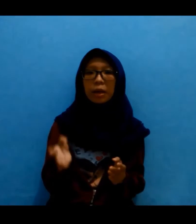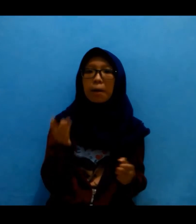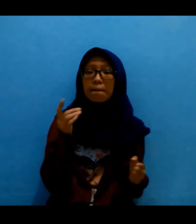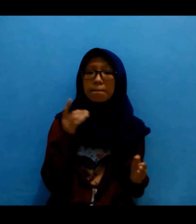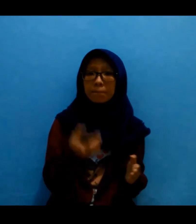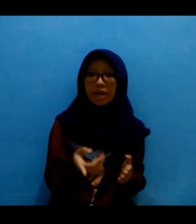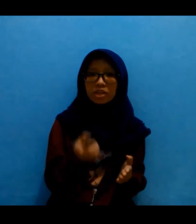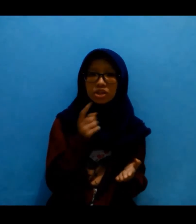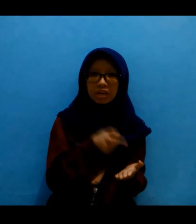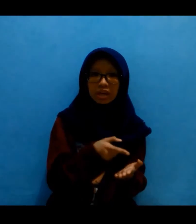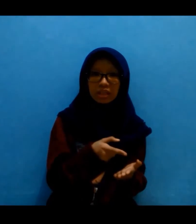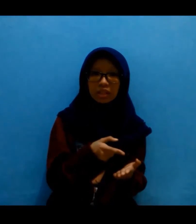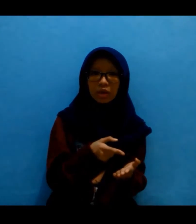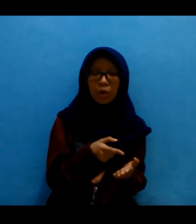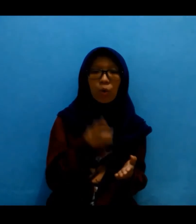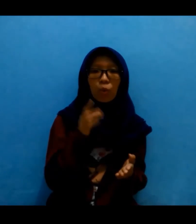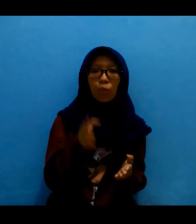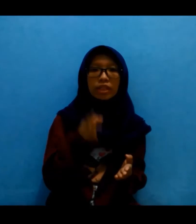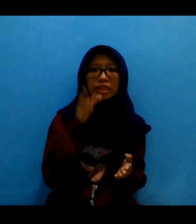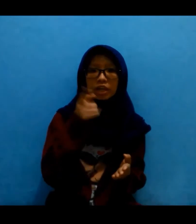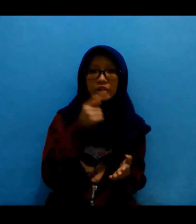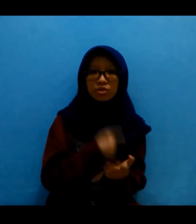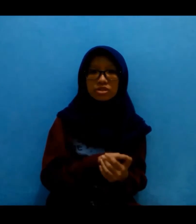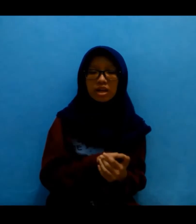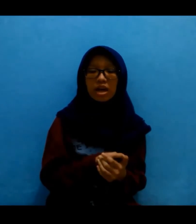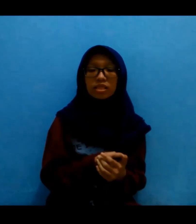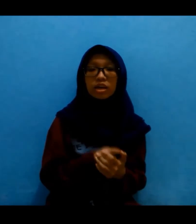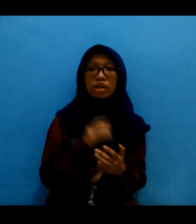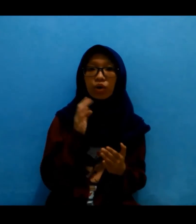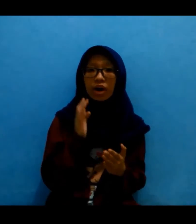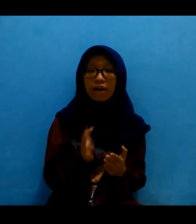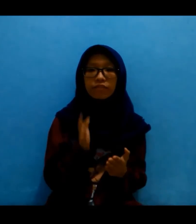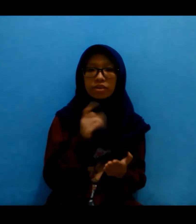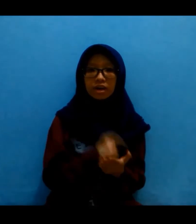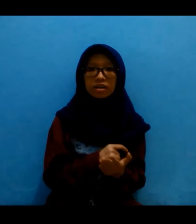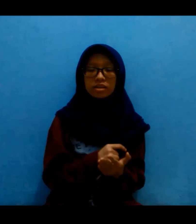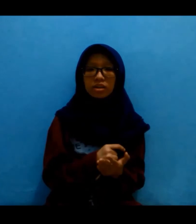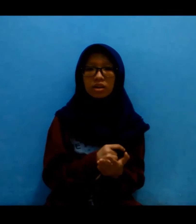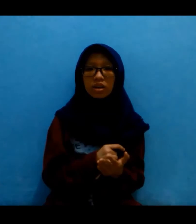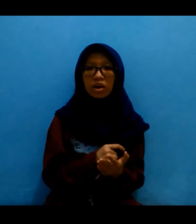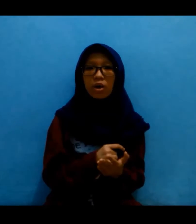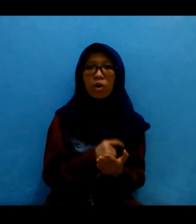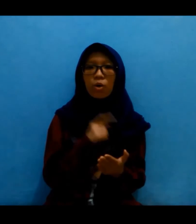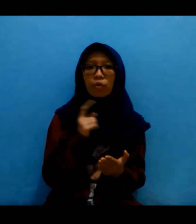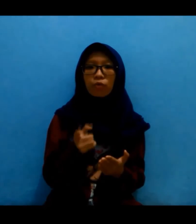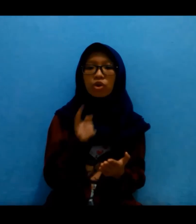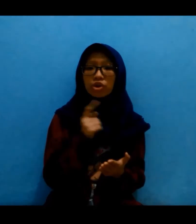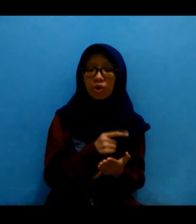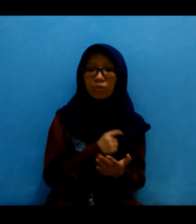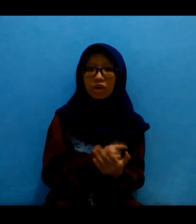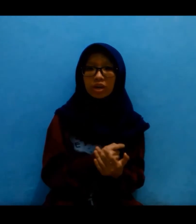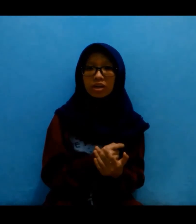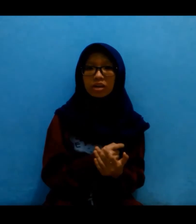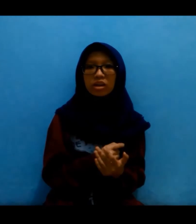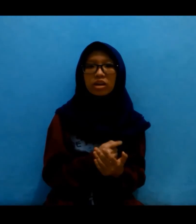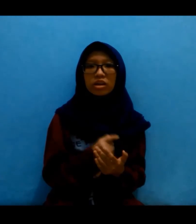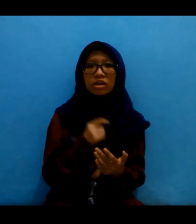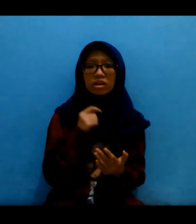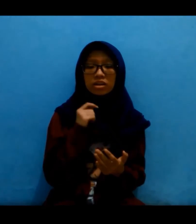and match it with the news that you have got for knowing